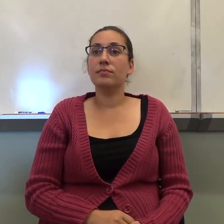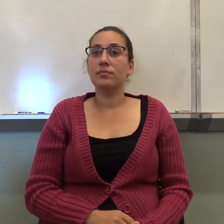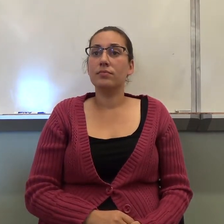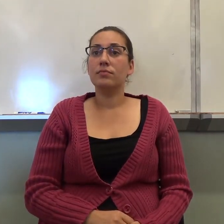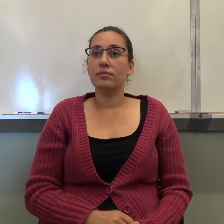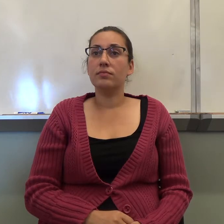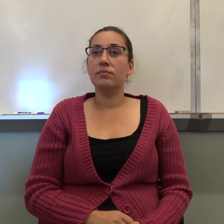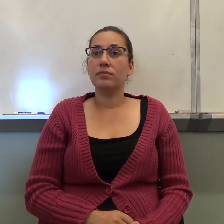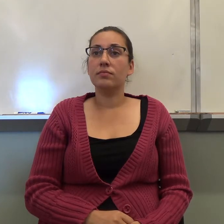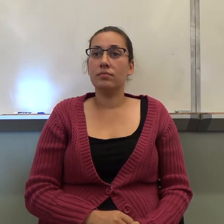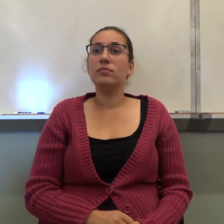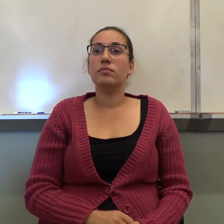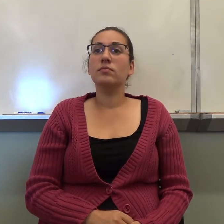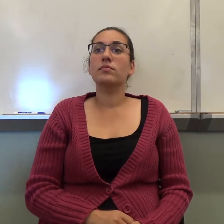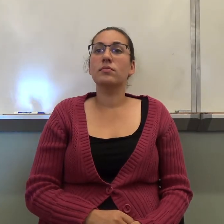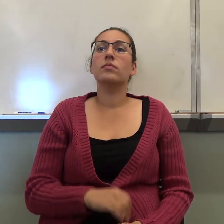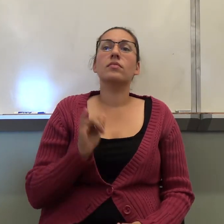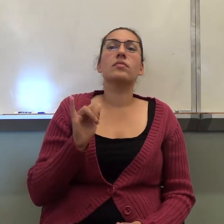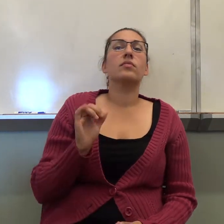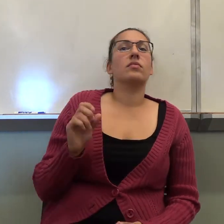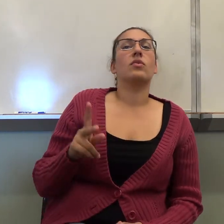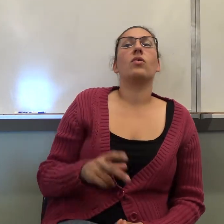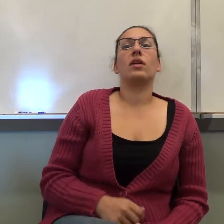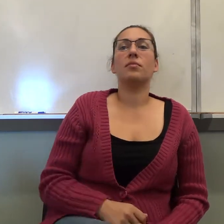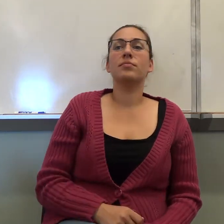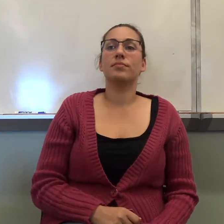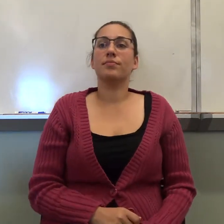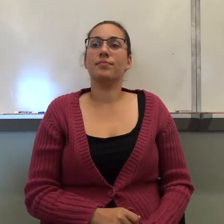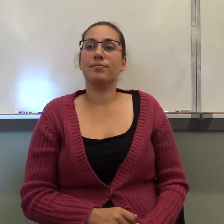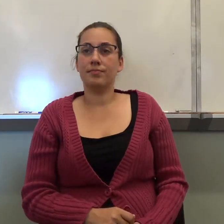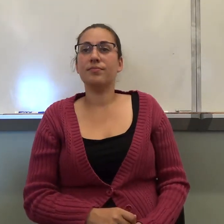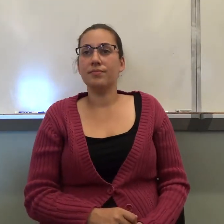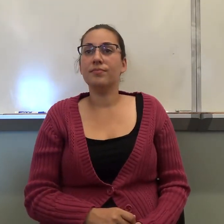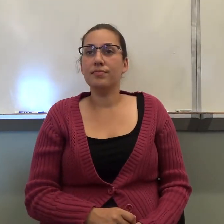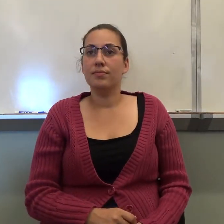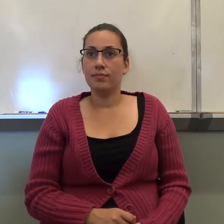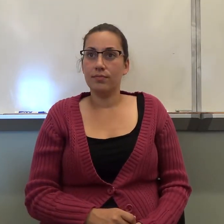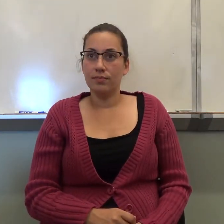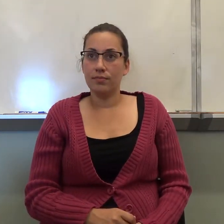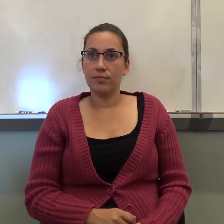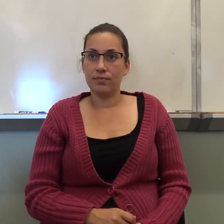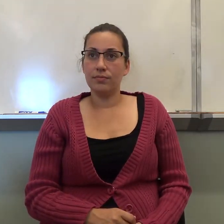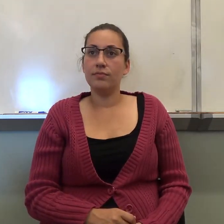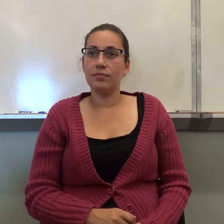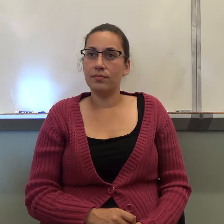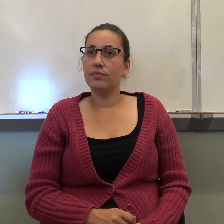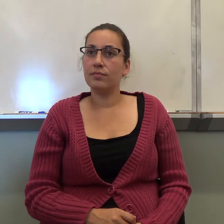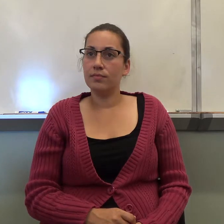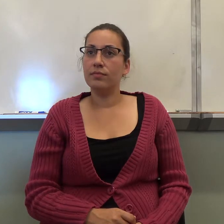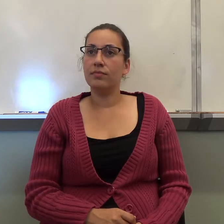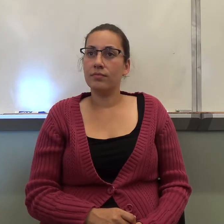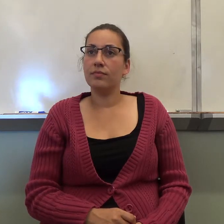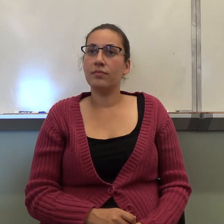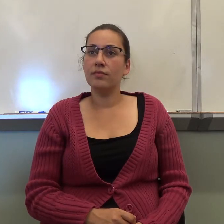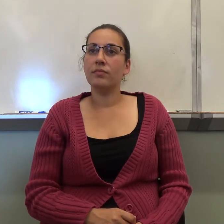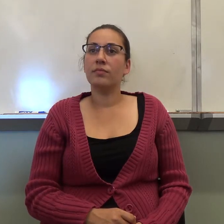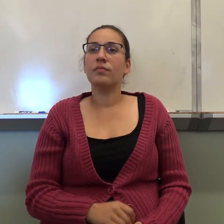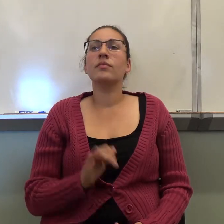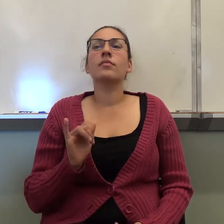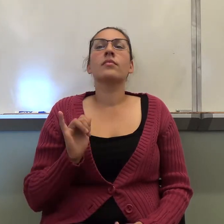terms has nothing to do with the coefficients. They can be completely different. But the power and the variable have to be